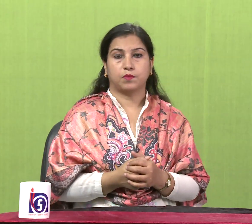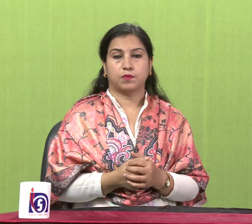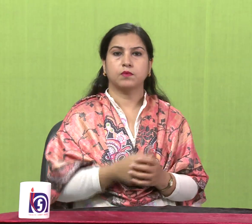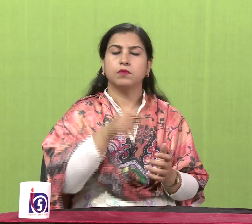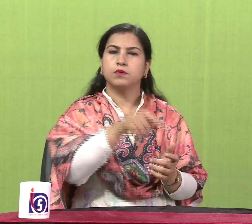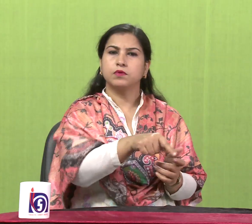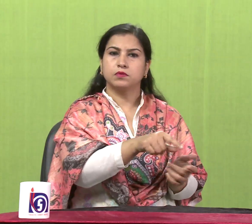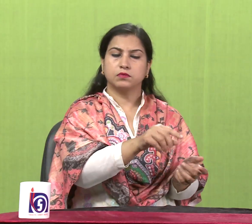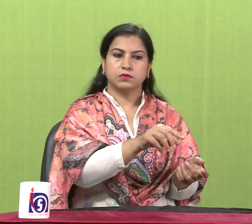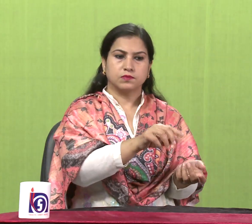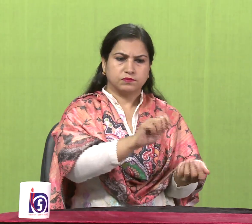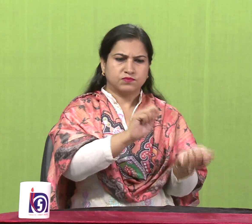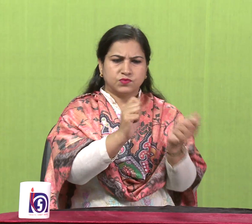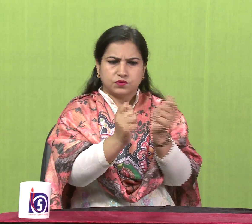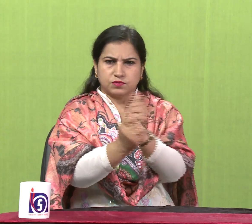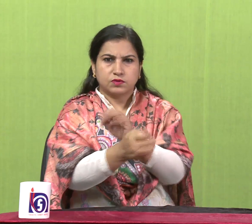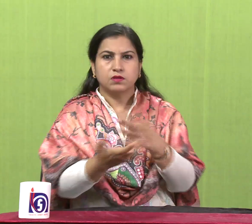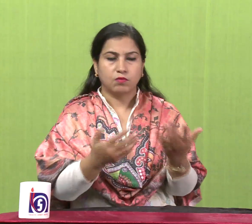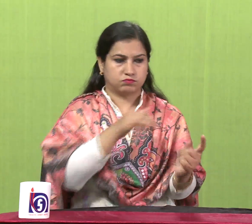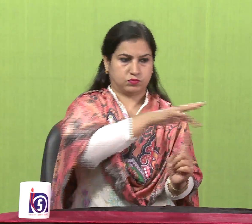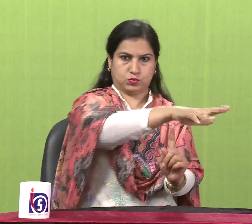the transformation of social institutions